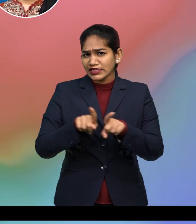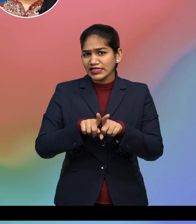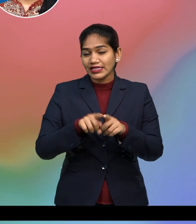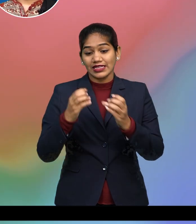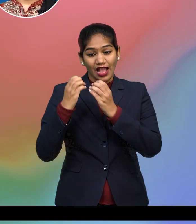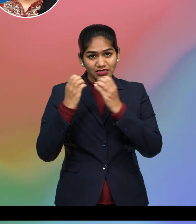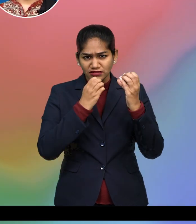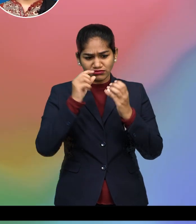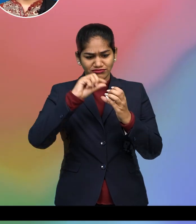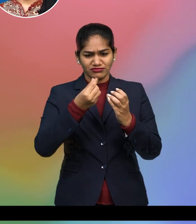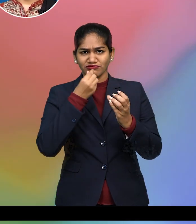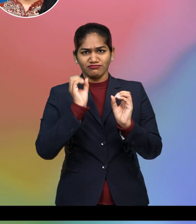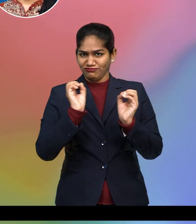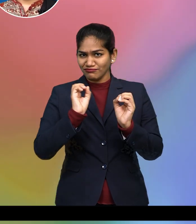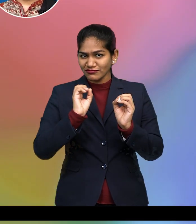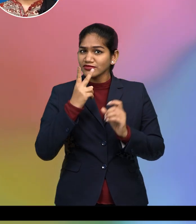watermelons,